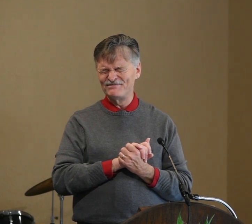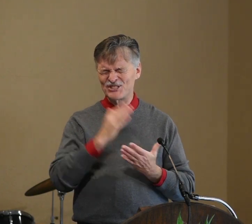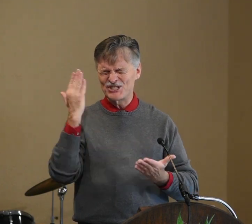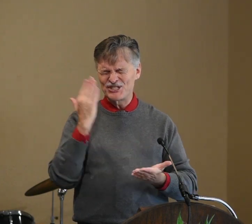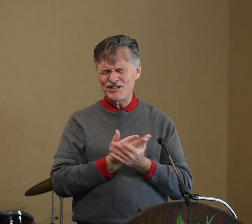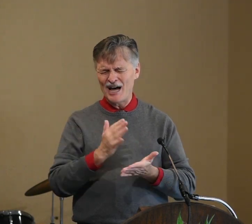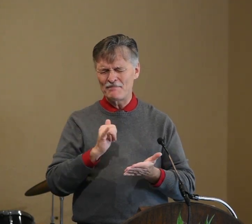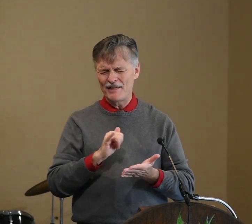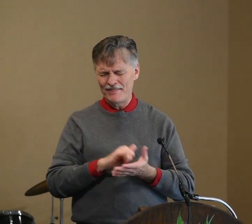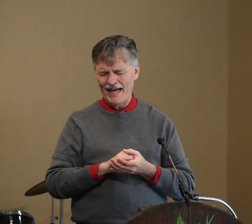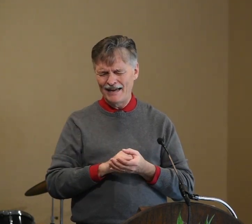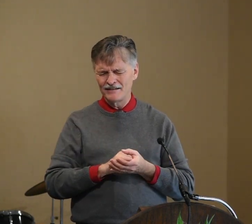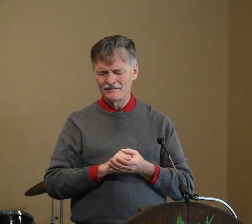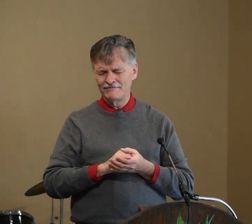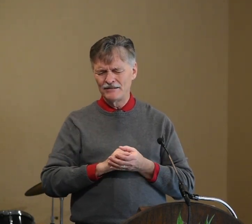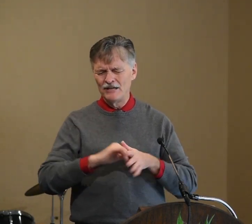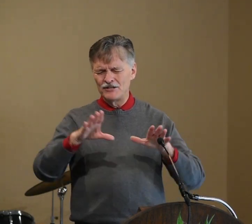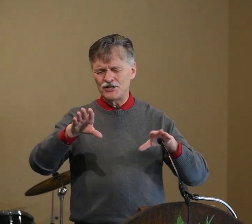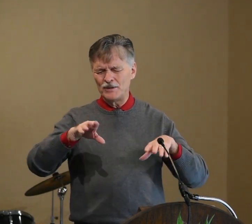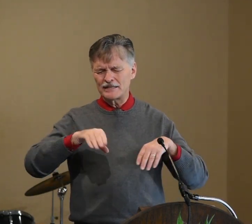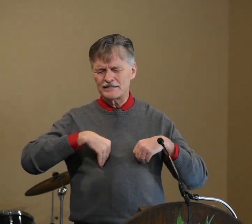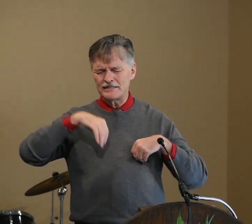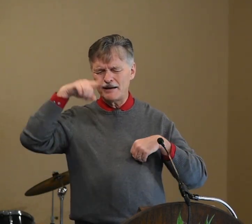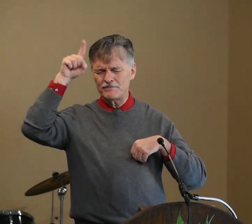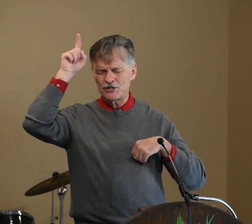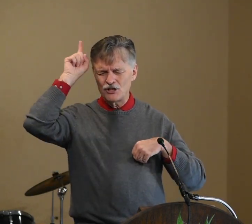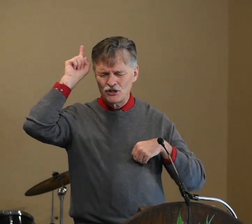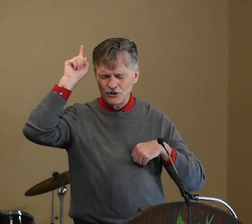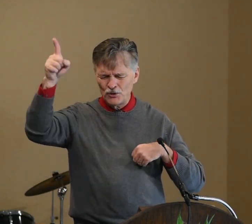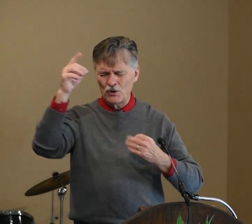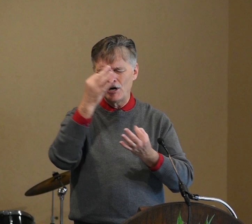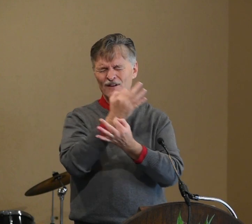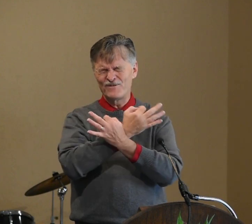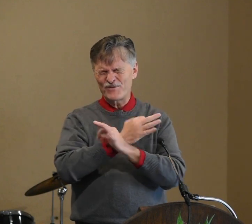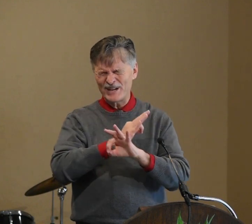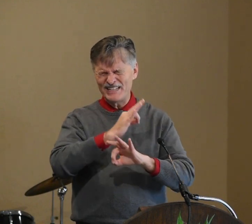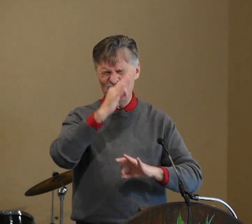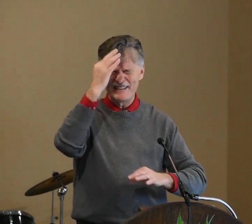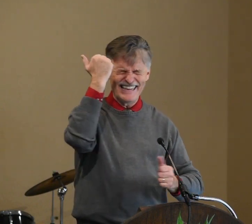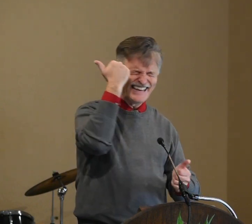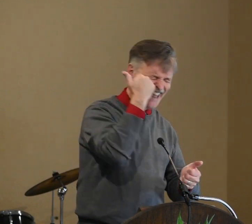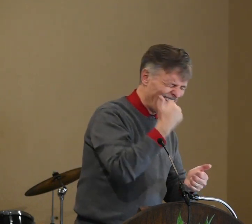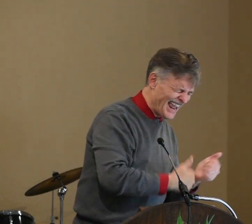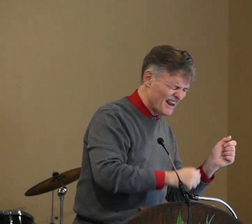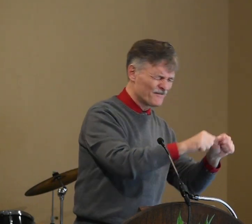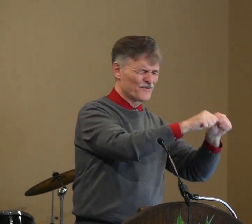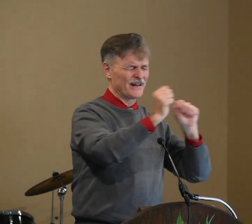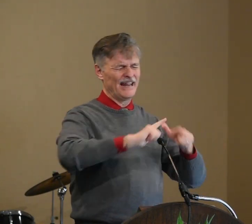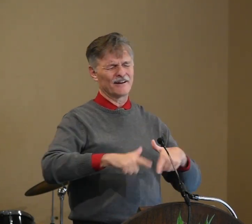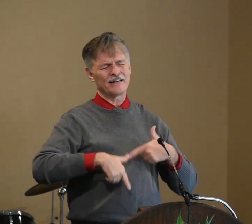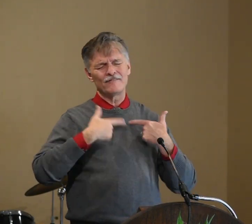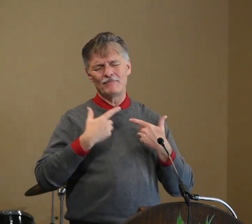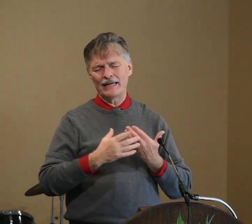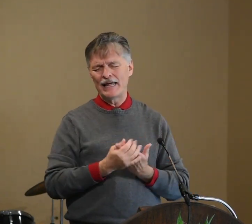to stop that, to accept your freedom in every area of my